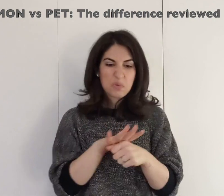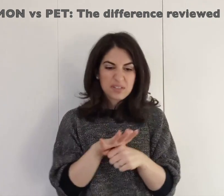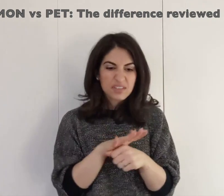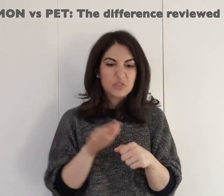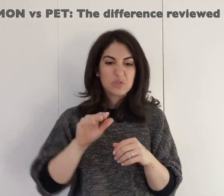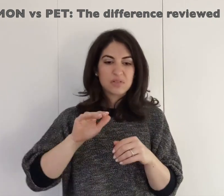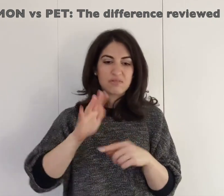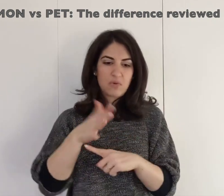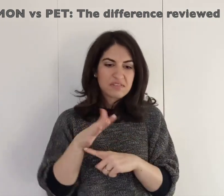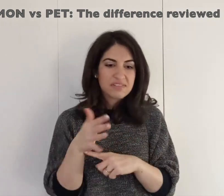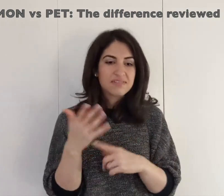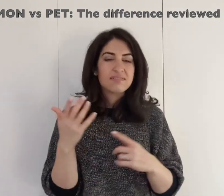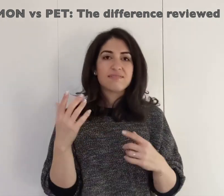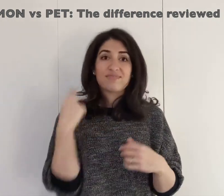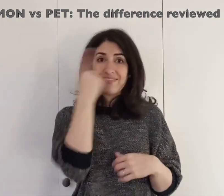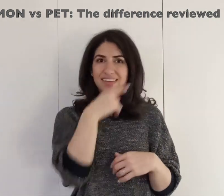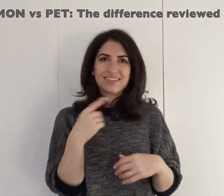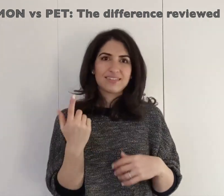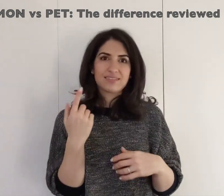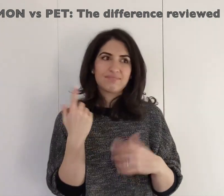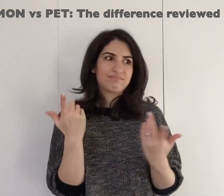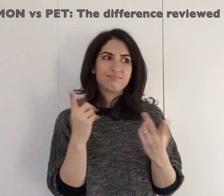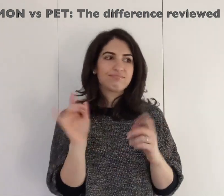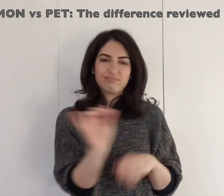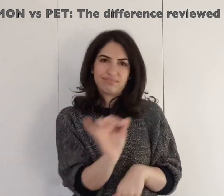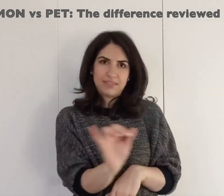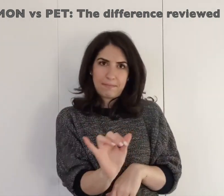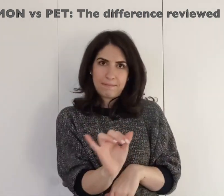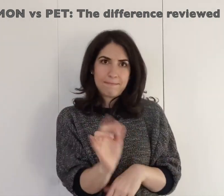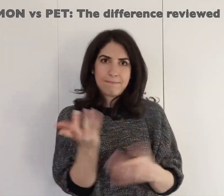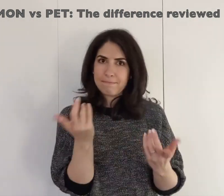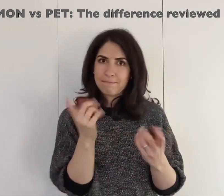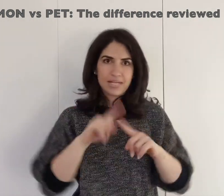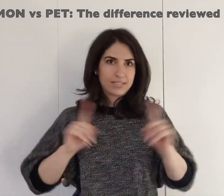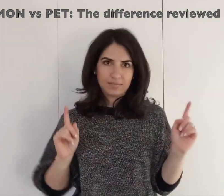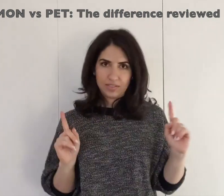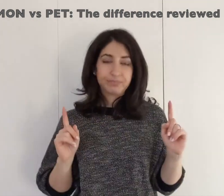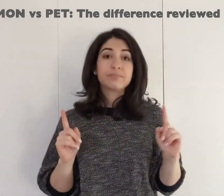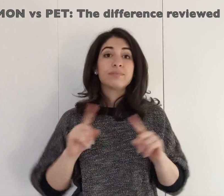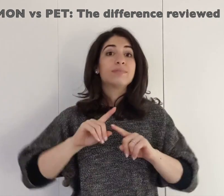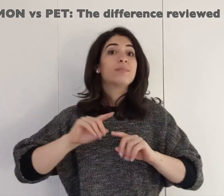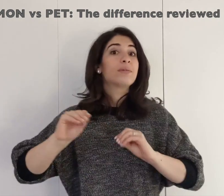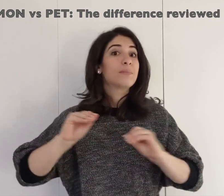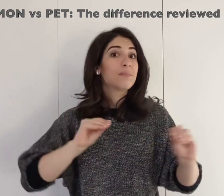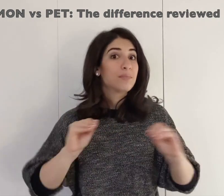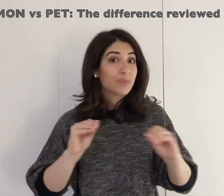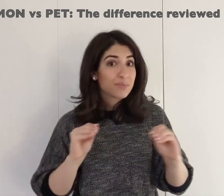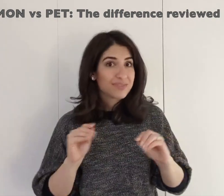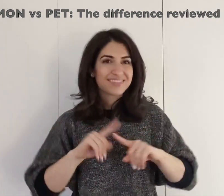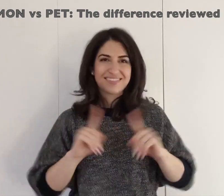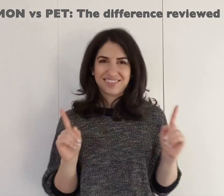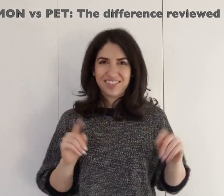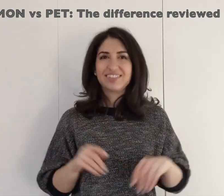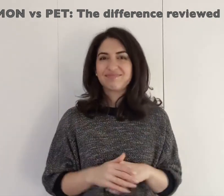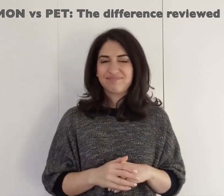The hand shape, location, orientation, facial expression, they're all similar. The movement is different.